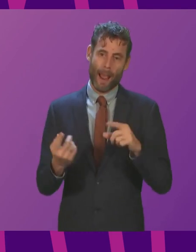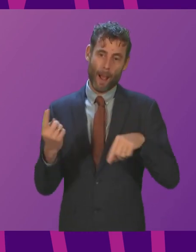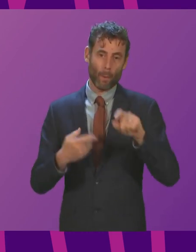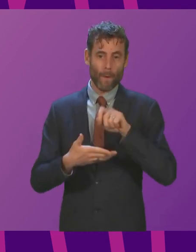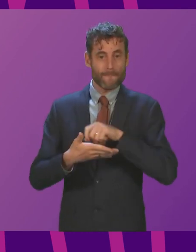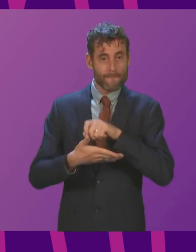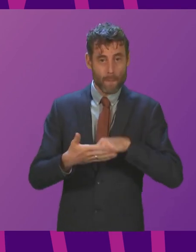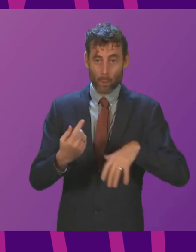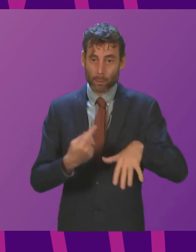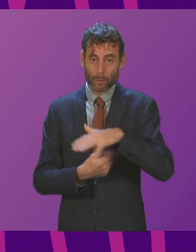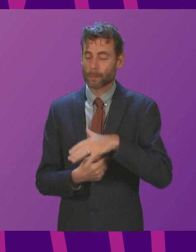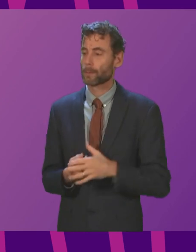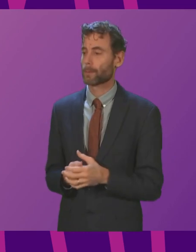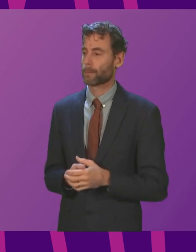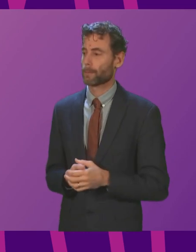now.